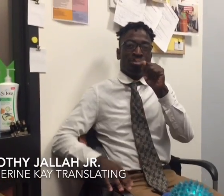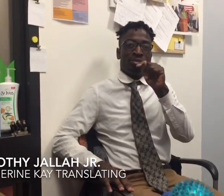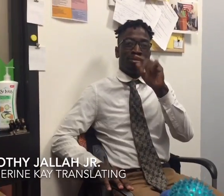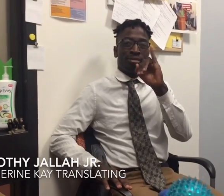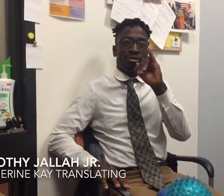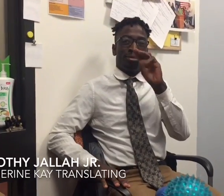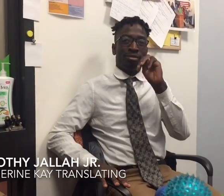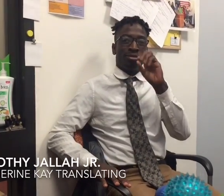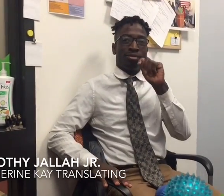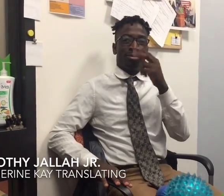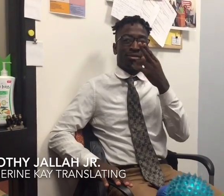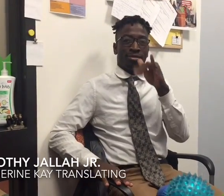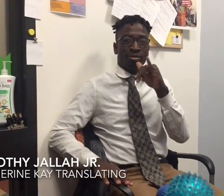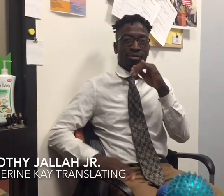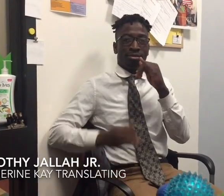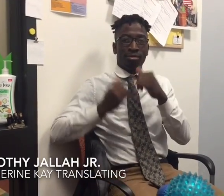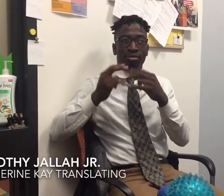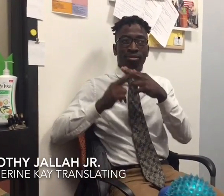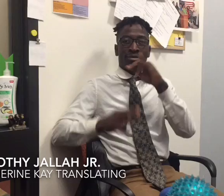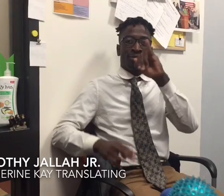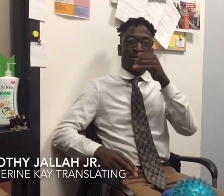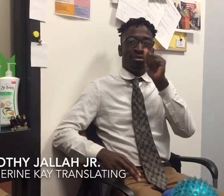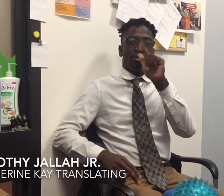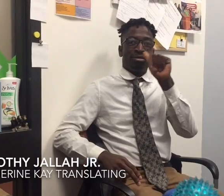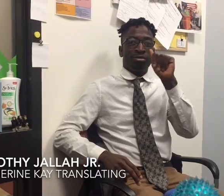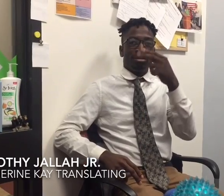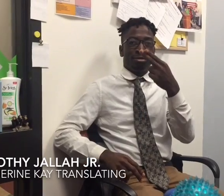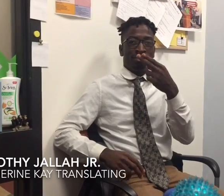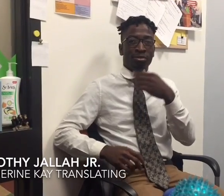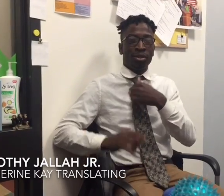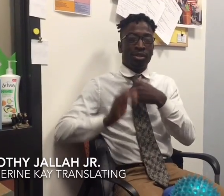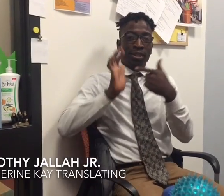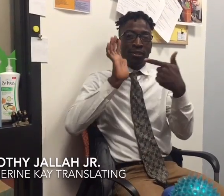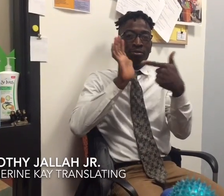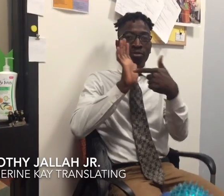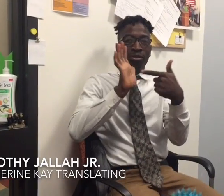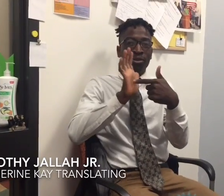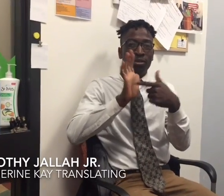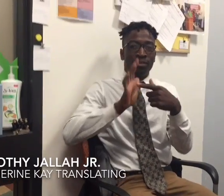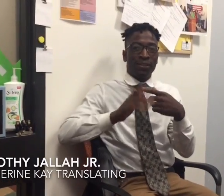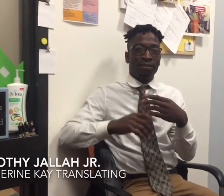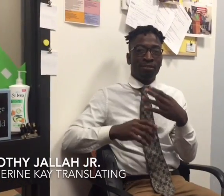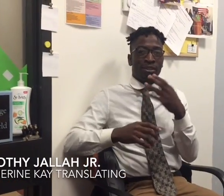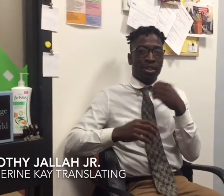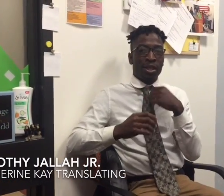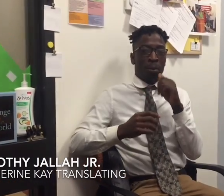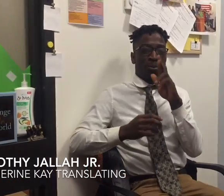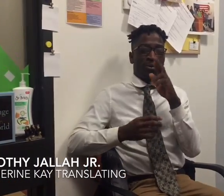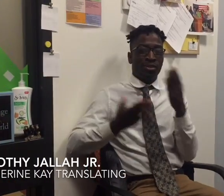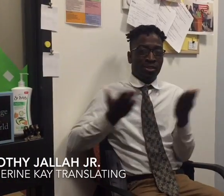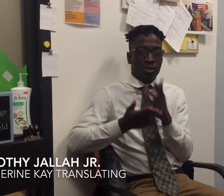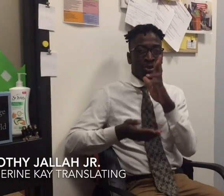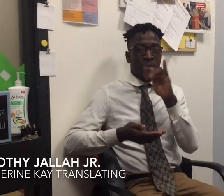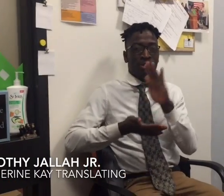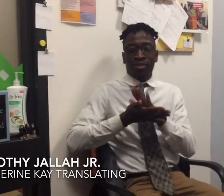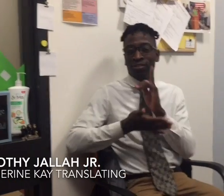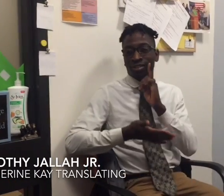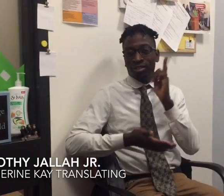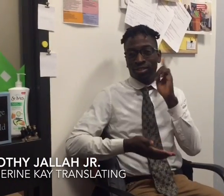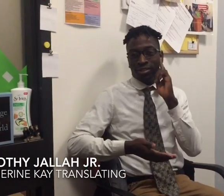Hi, my name is Timothy Shala. I'm a junior here at Renounce Book